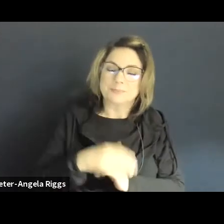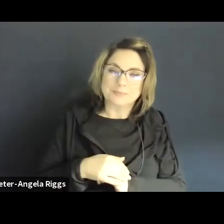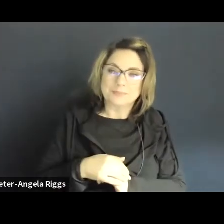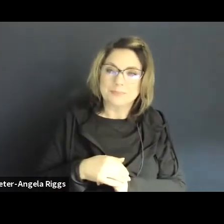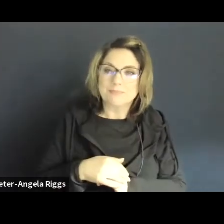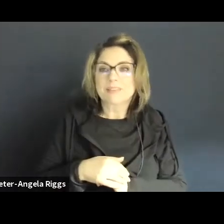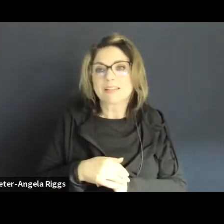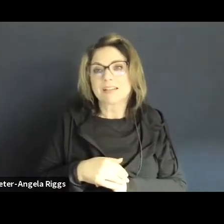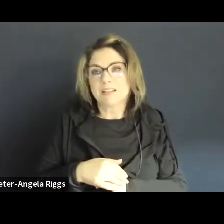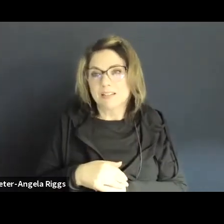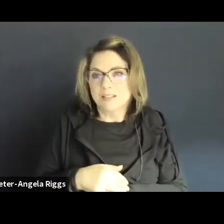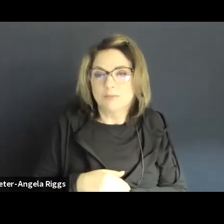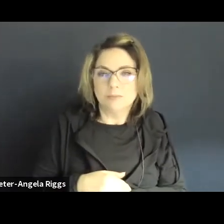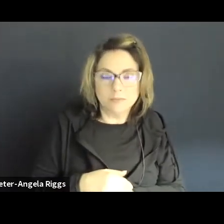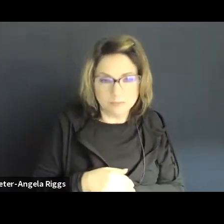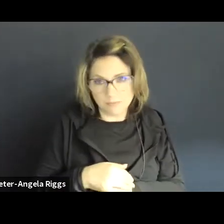to